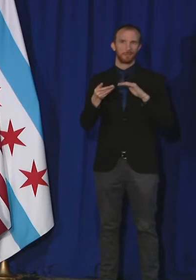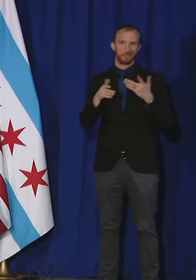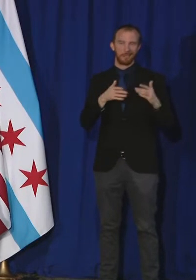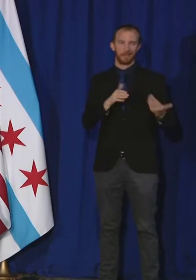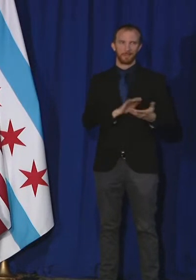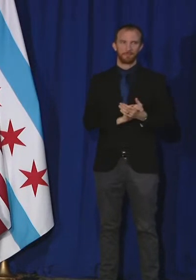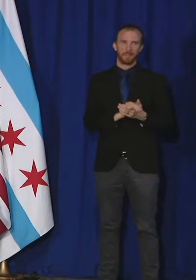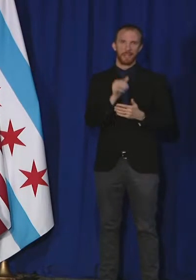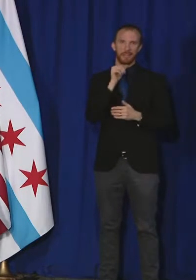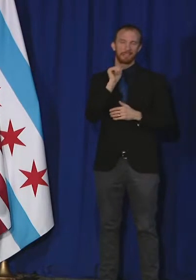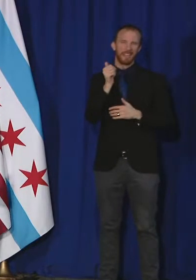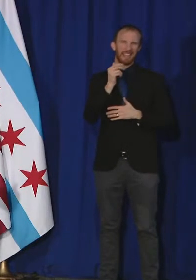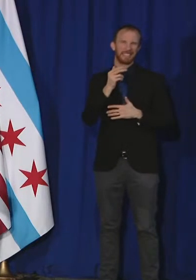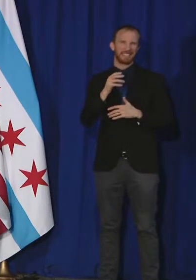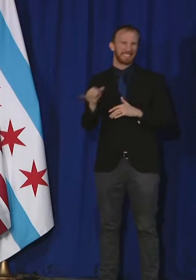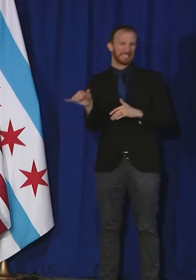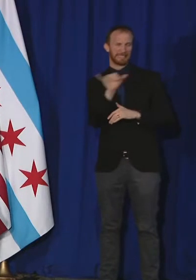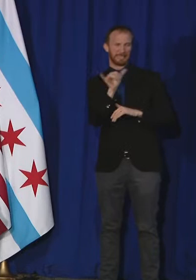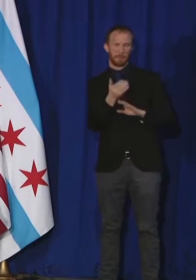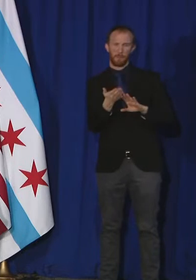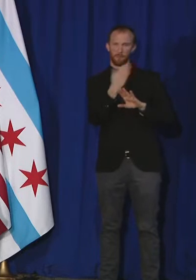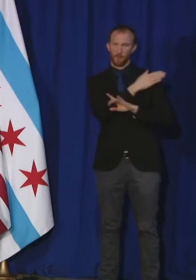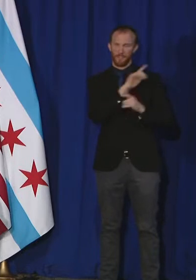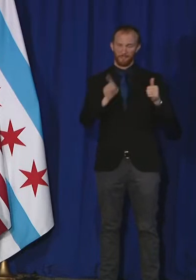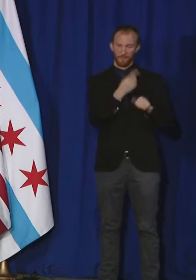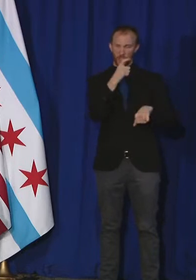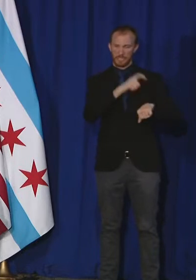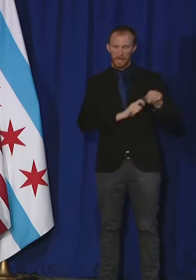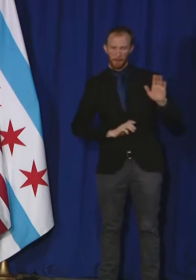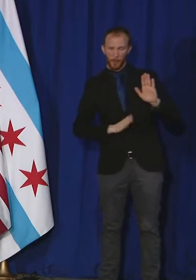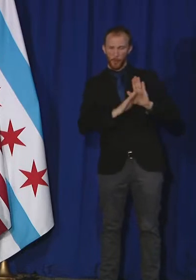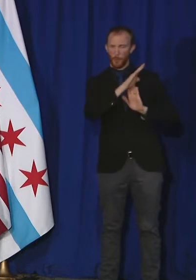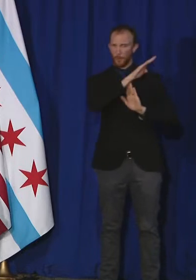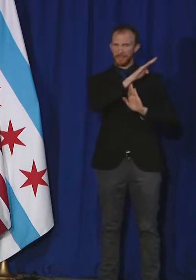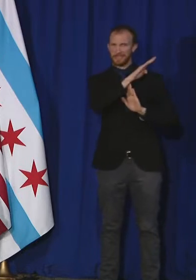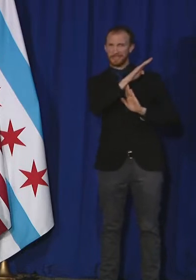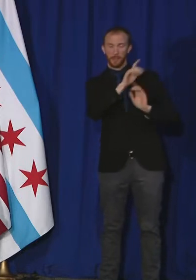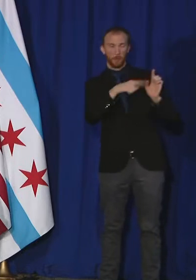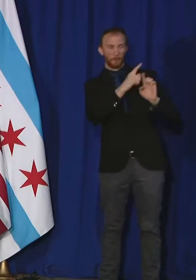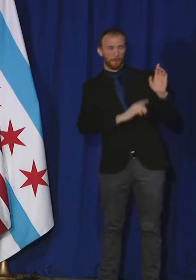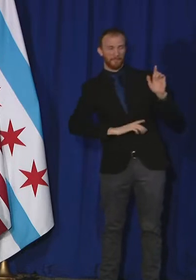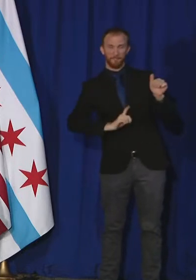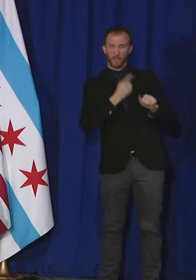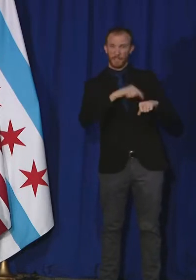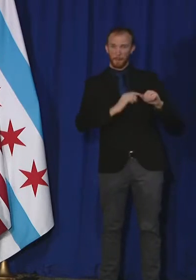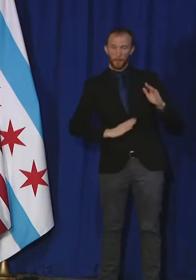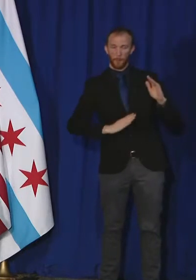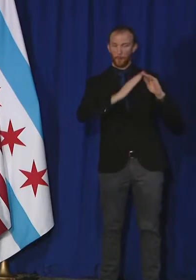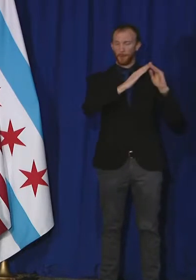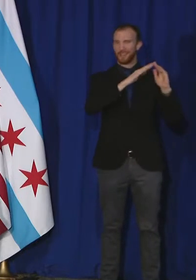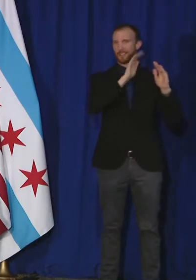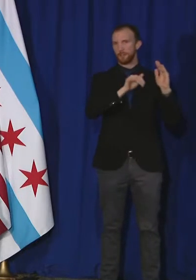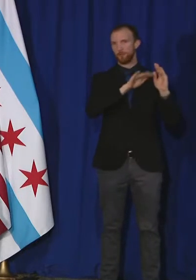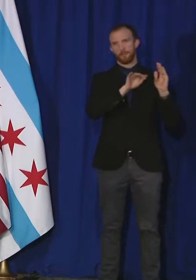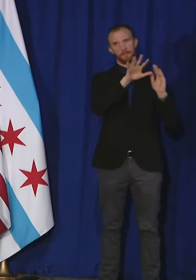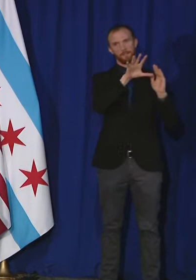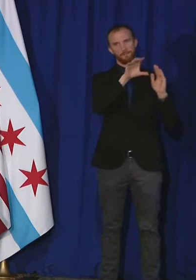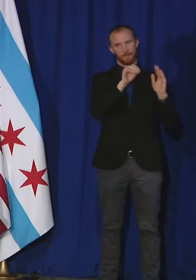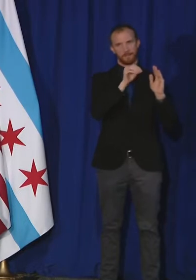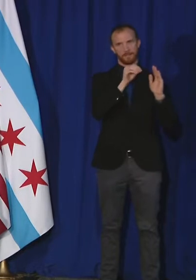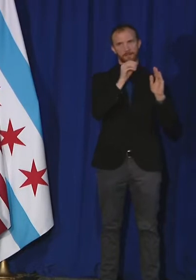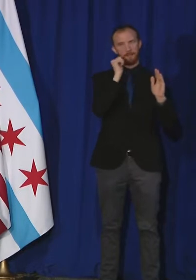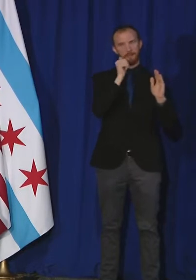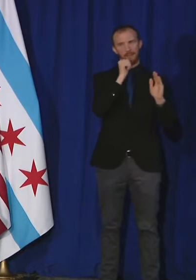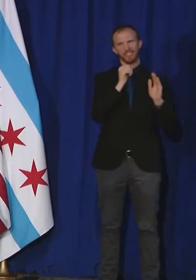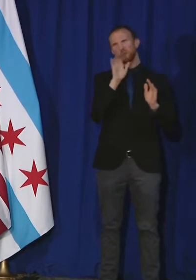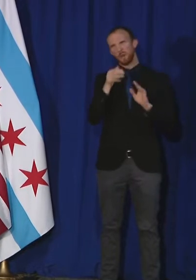we saw in our first peak, where we were averaging nearly 50 per day. So those numbers are heading in the right direction as well. And then